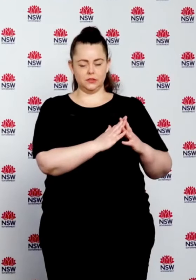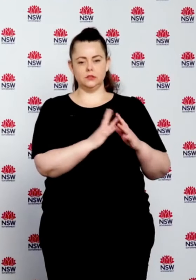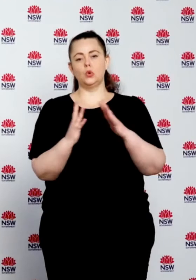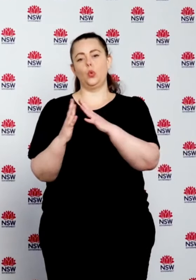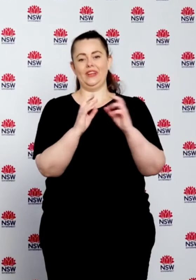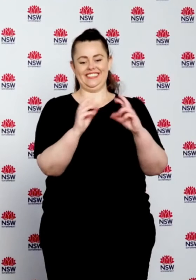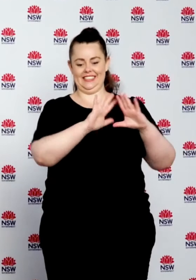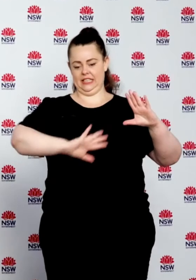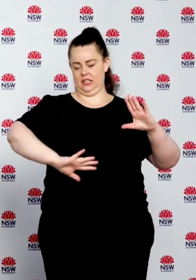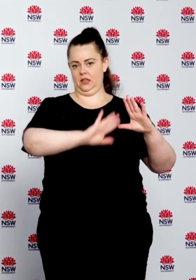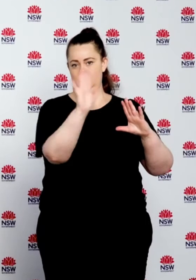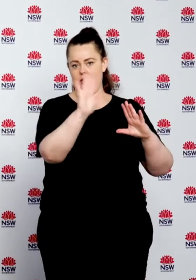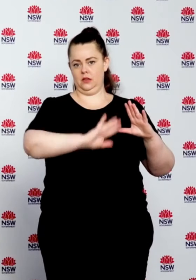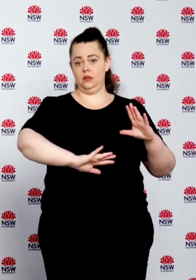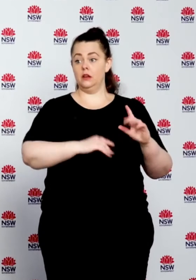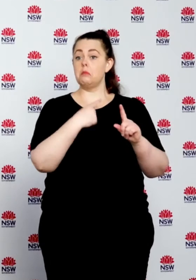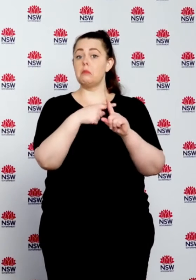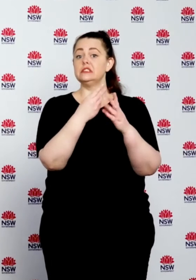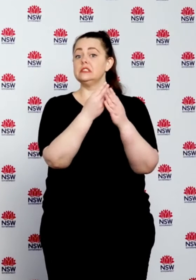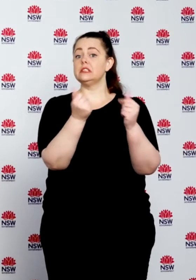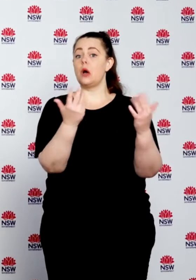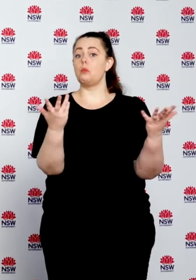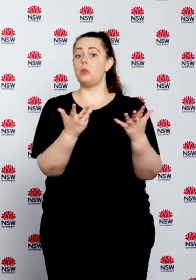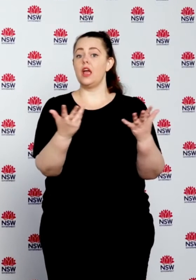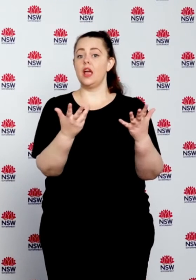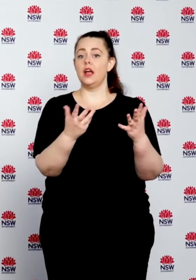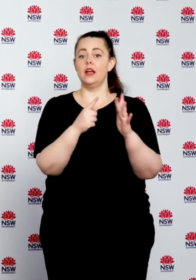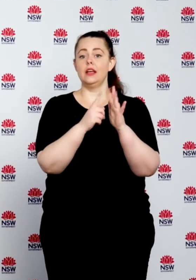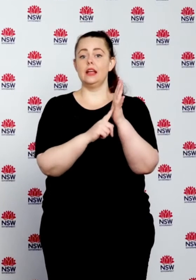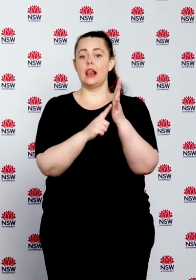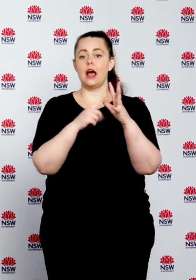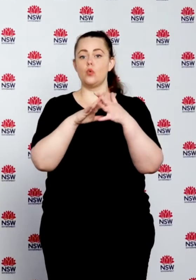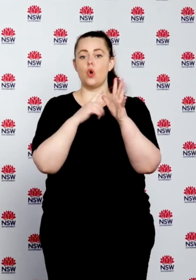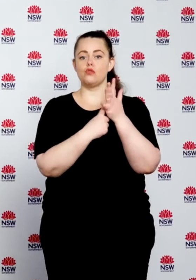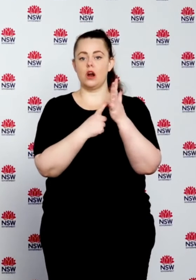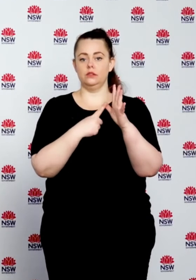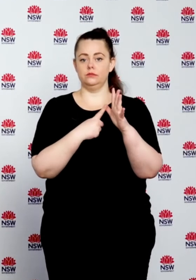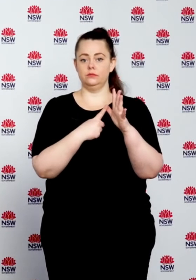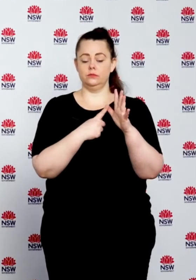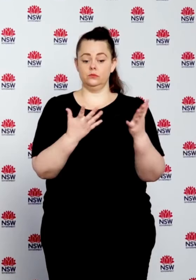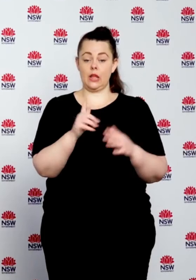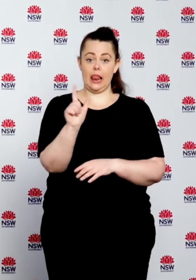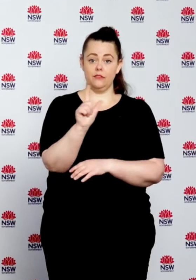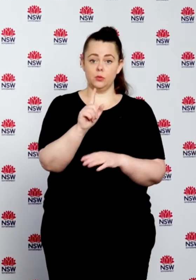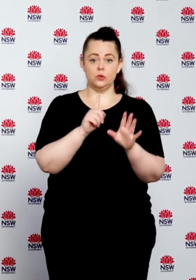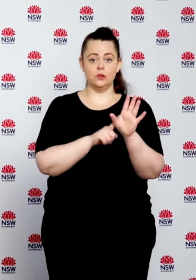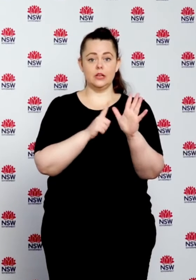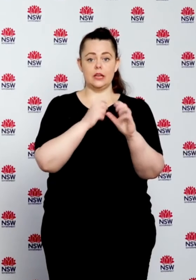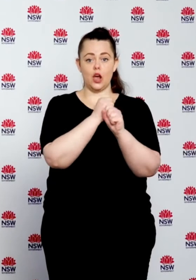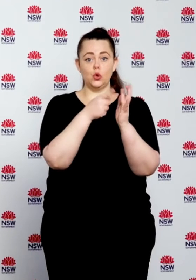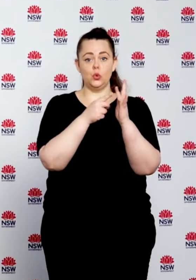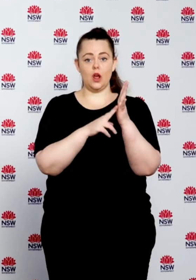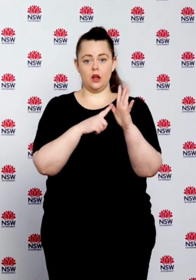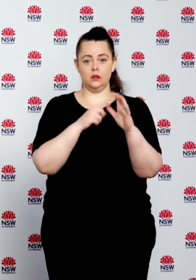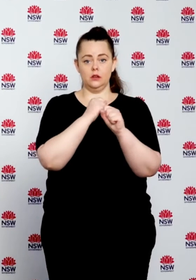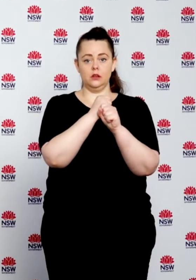part of Sydney, but also we've seen increasing cases in the Illawarra. So Liverpool, Yagoona, Guildford,